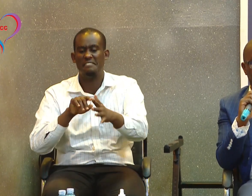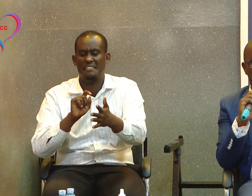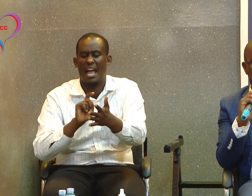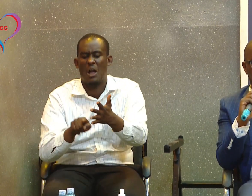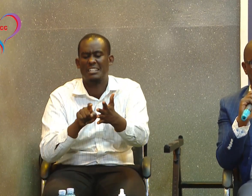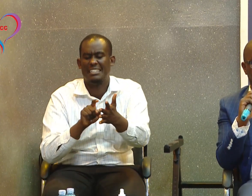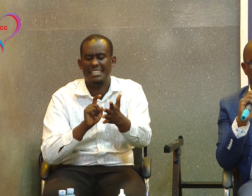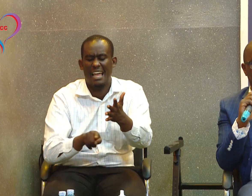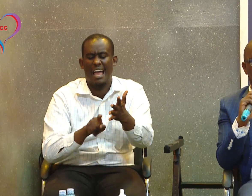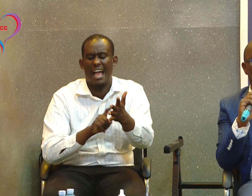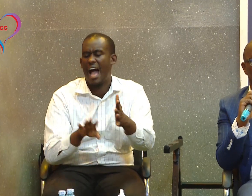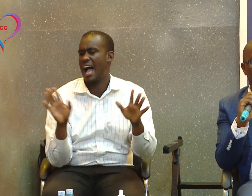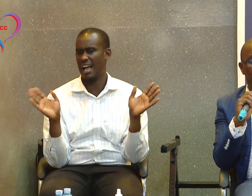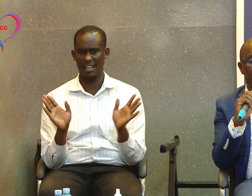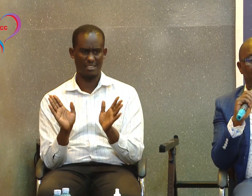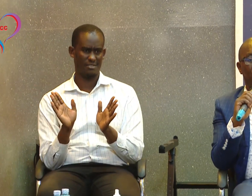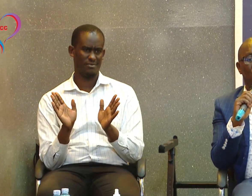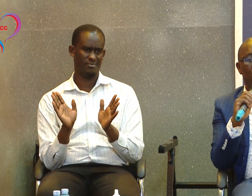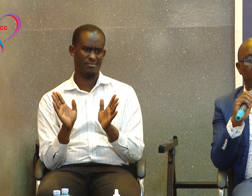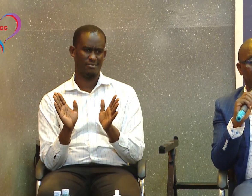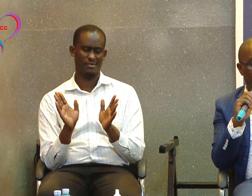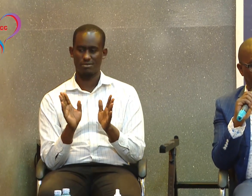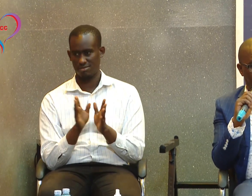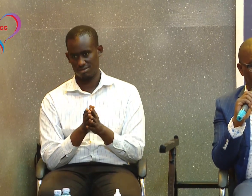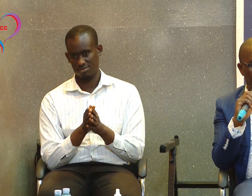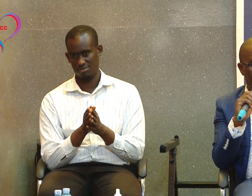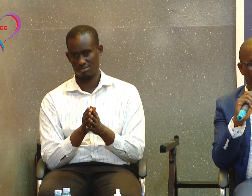It is one of the painful